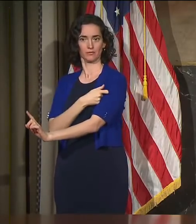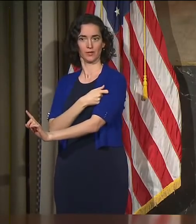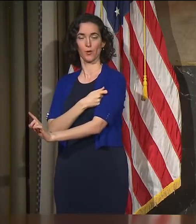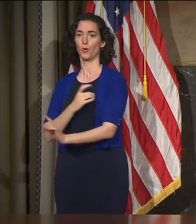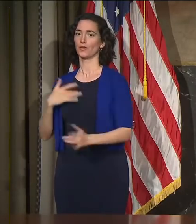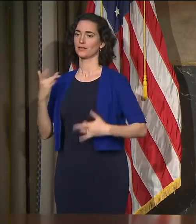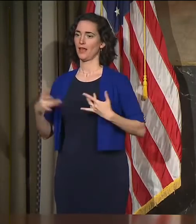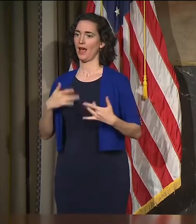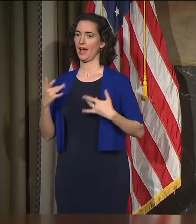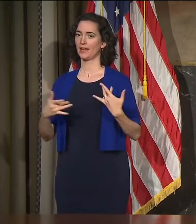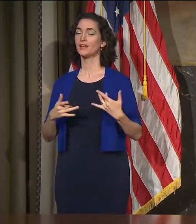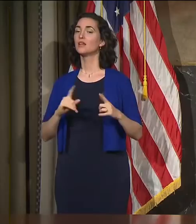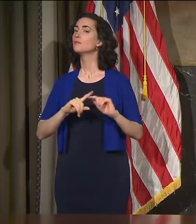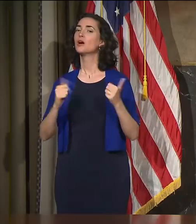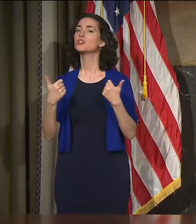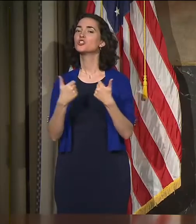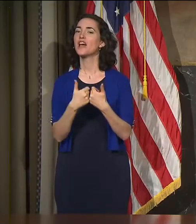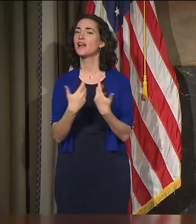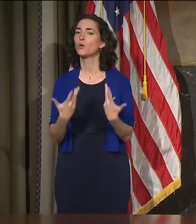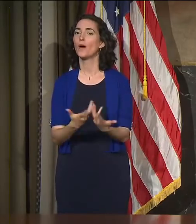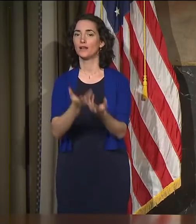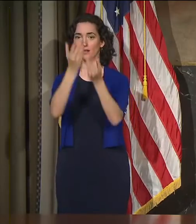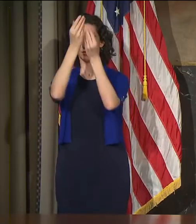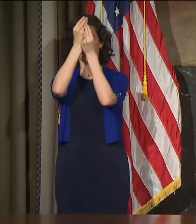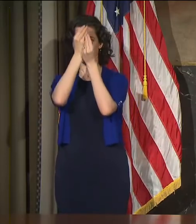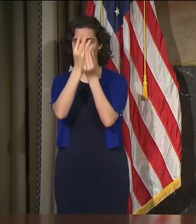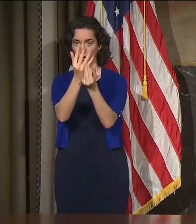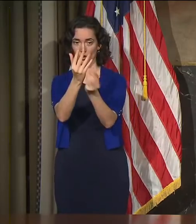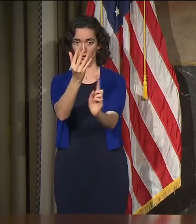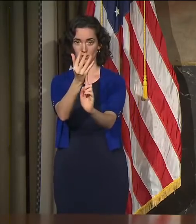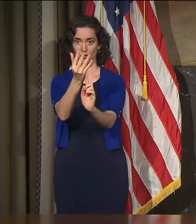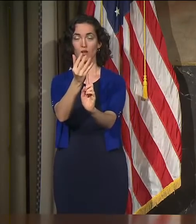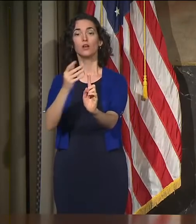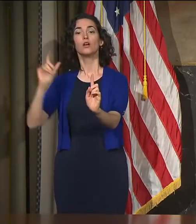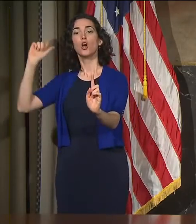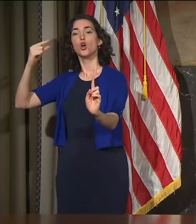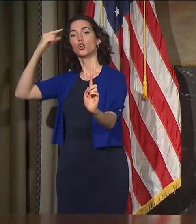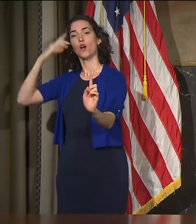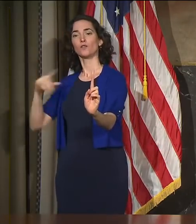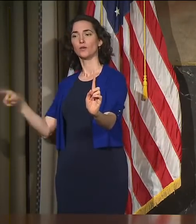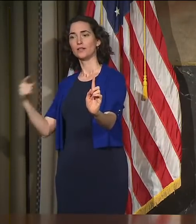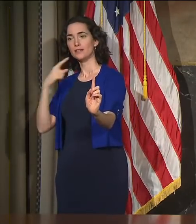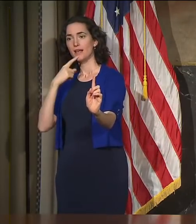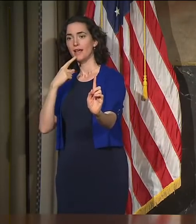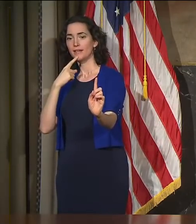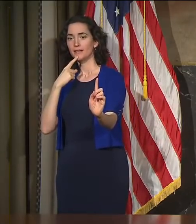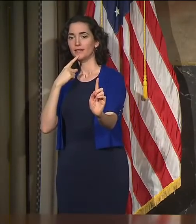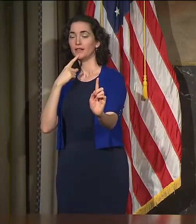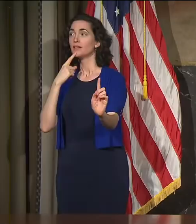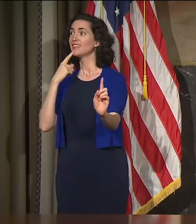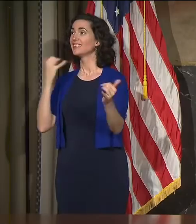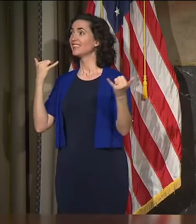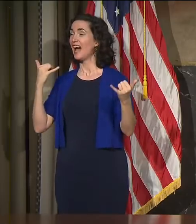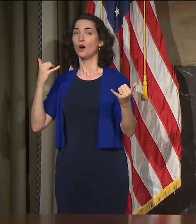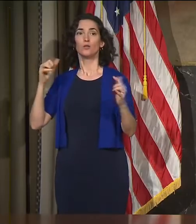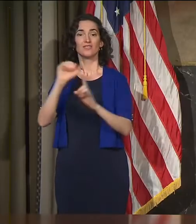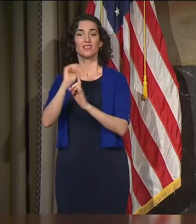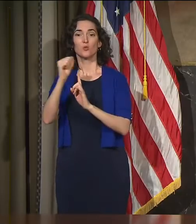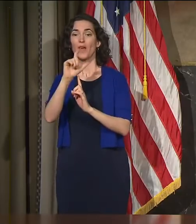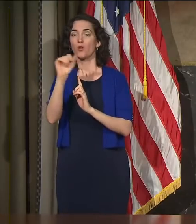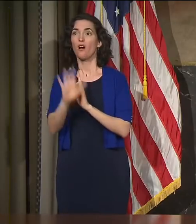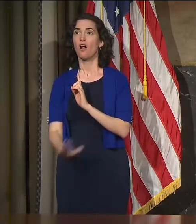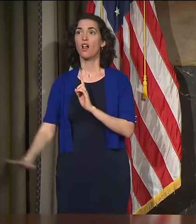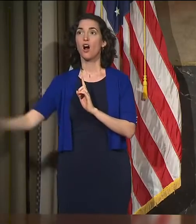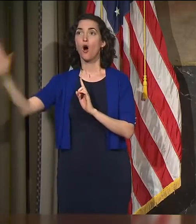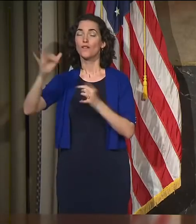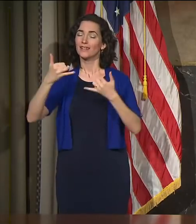particularly from a messaging standpoint here, is that, as the governor said, we continue to be in a very dangerous place in Louisiana.